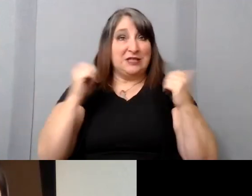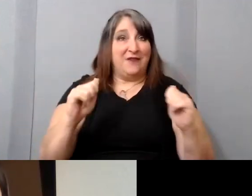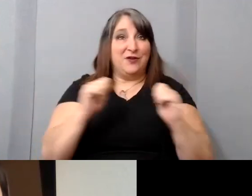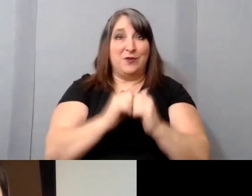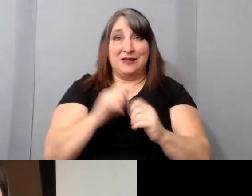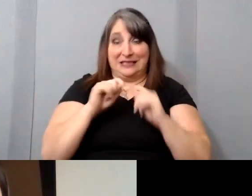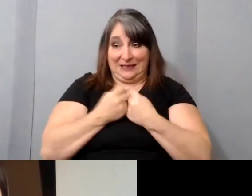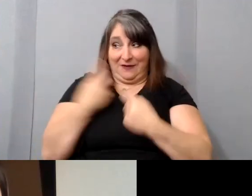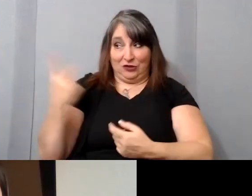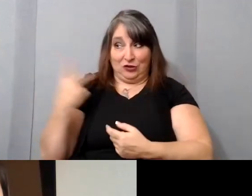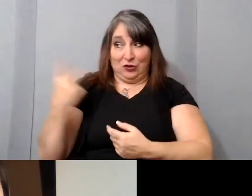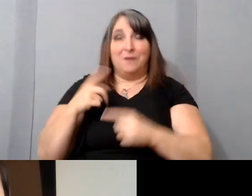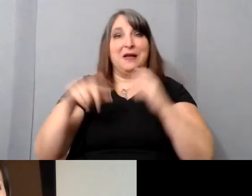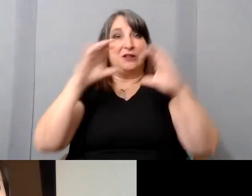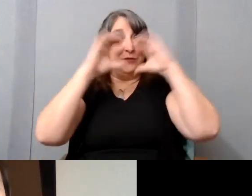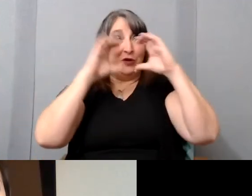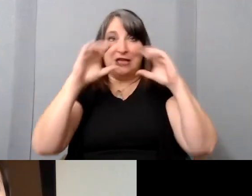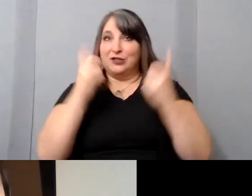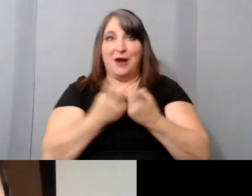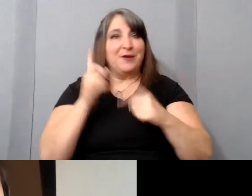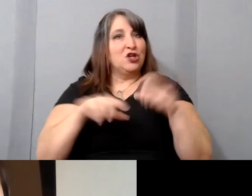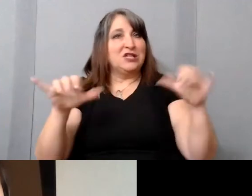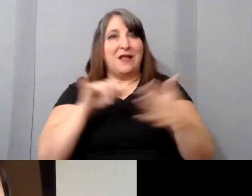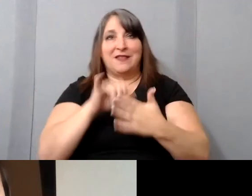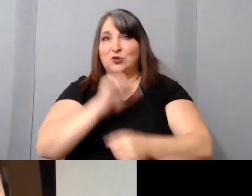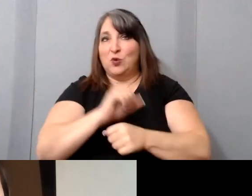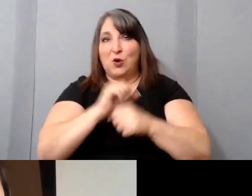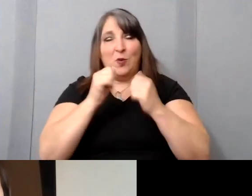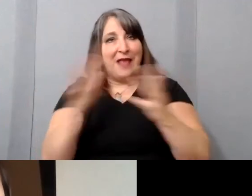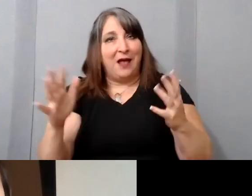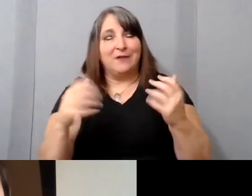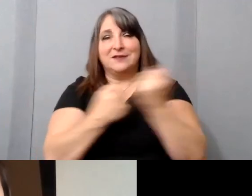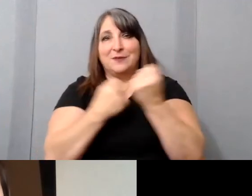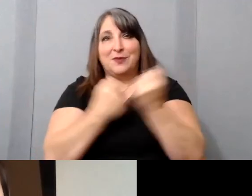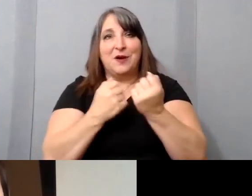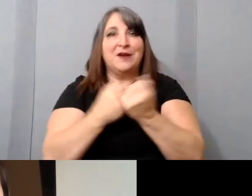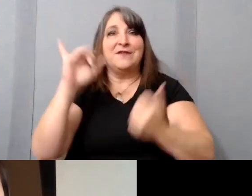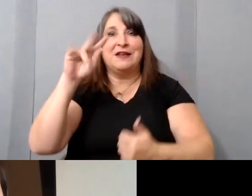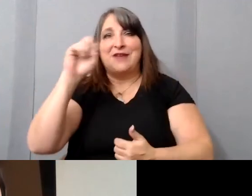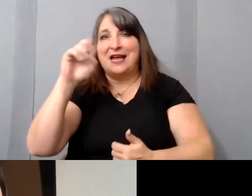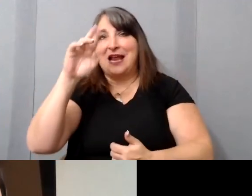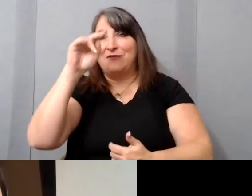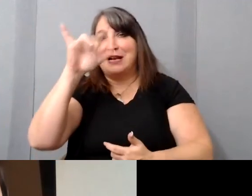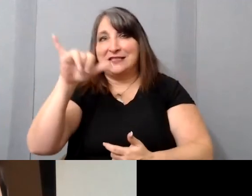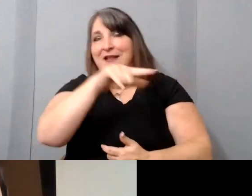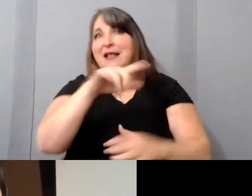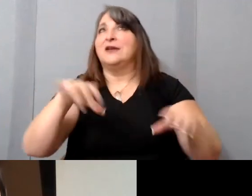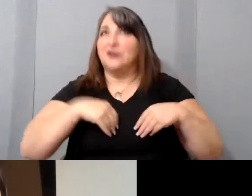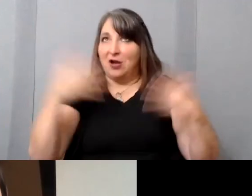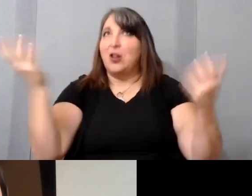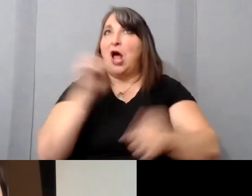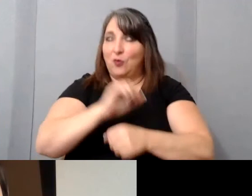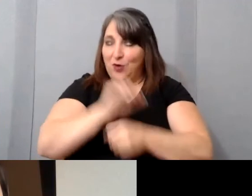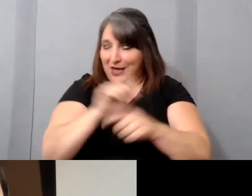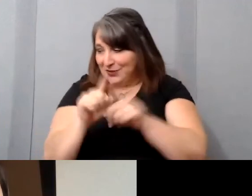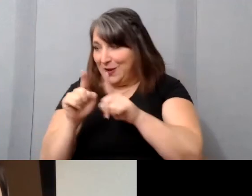2, but the communications department could not have completed this work without the support of Yvette and Rusty, who really took on a lot of the comms work as well.